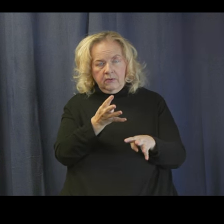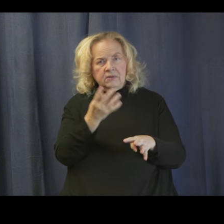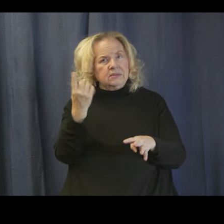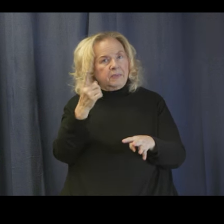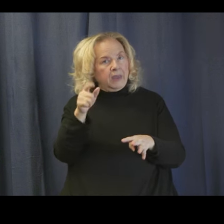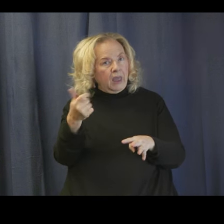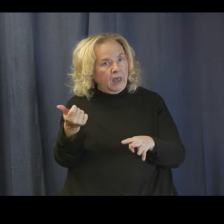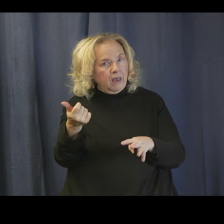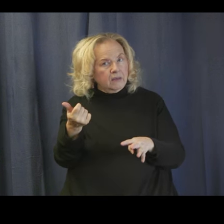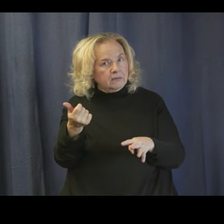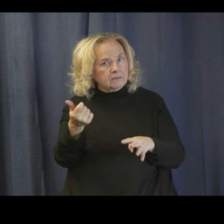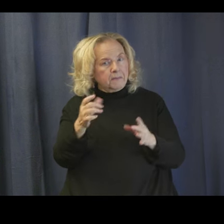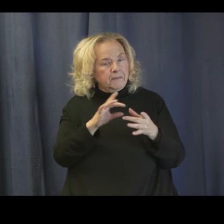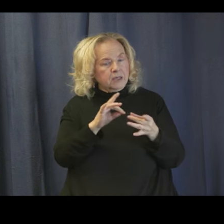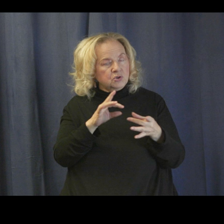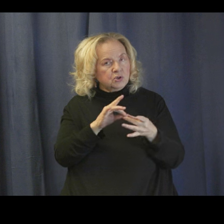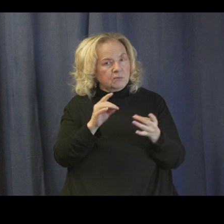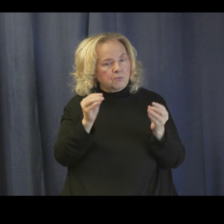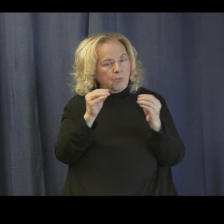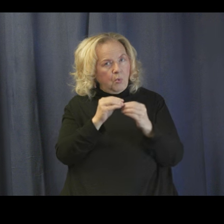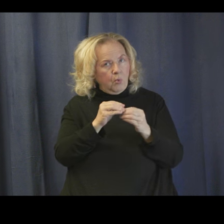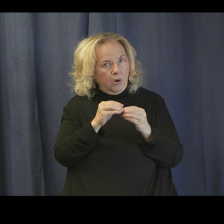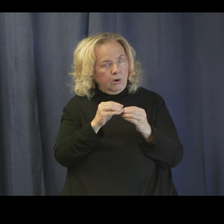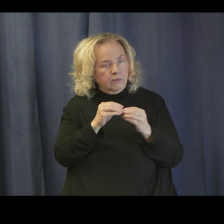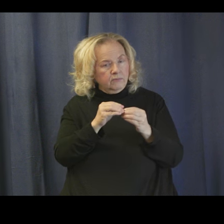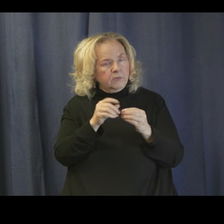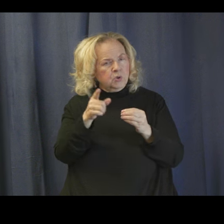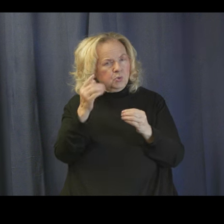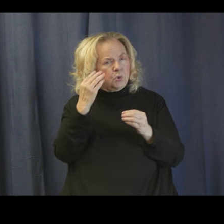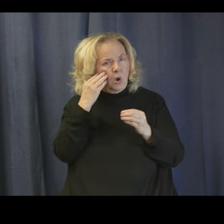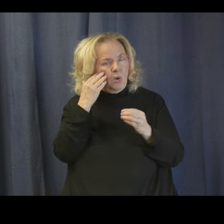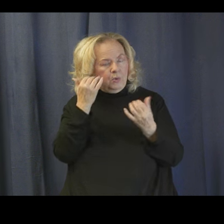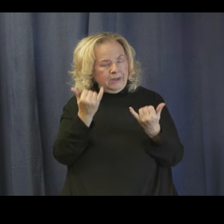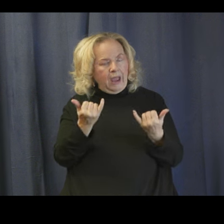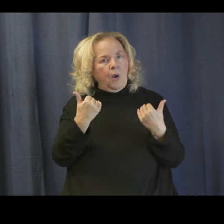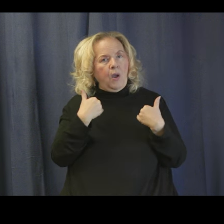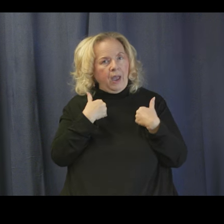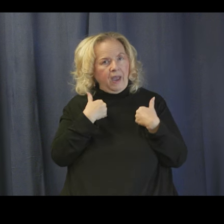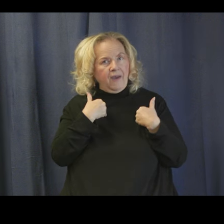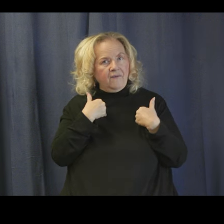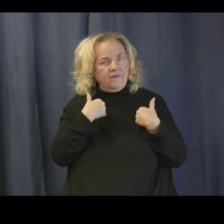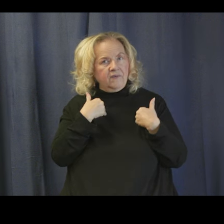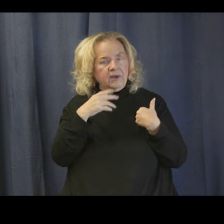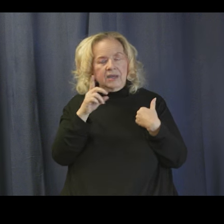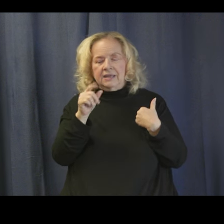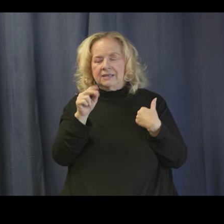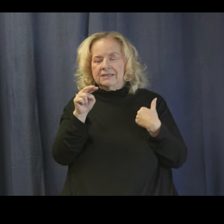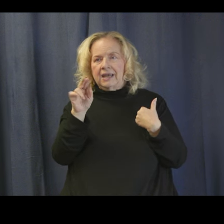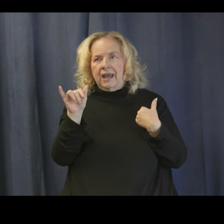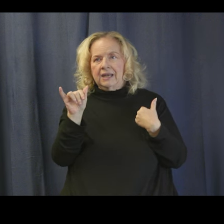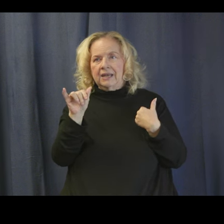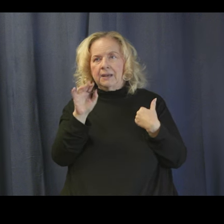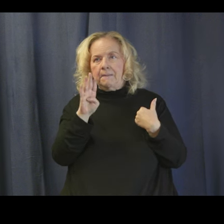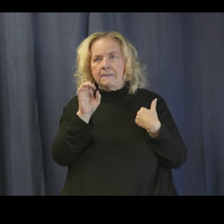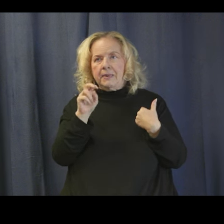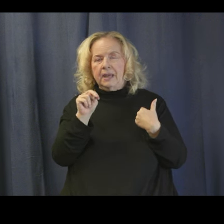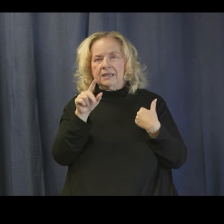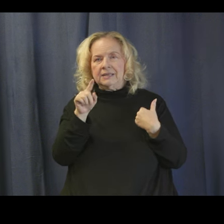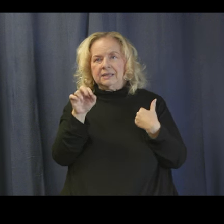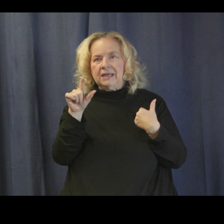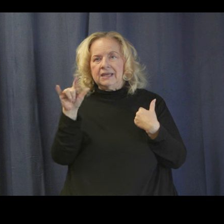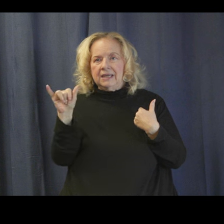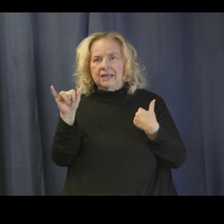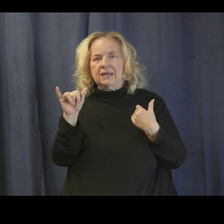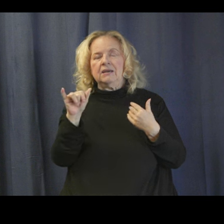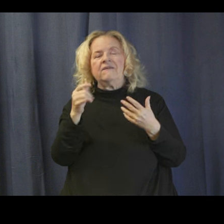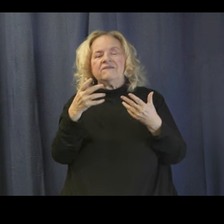And then there's something else that I want to mention a little bit more here. As you know, we now have, Danny Ben-Gigi and I have